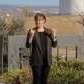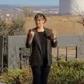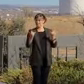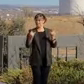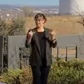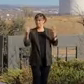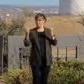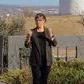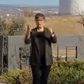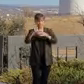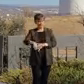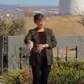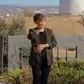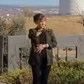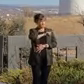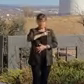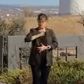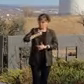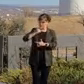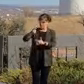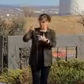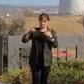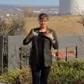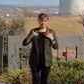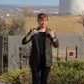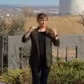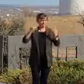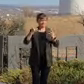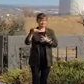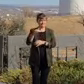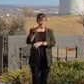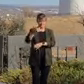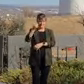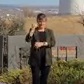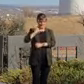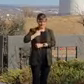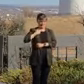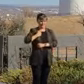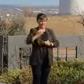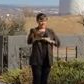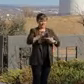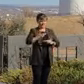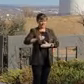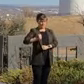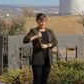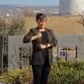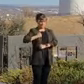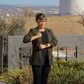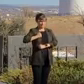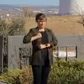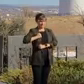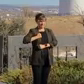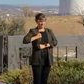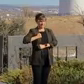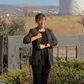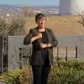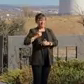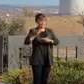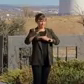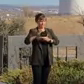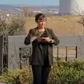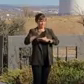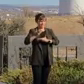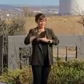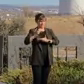Today, many of you here watching this event are veterans of the service of armed forces and have served